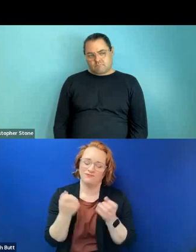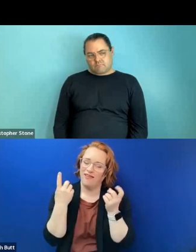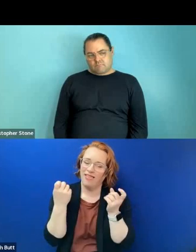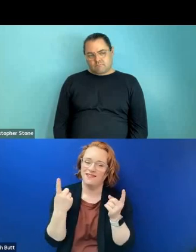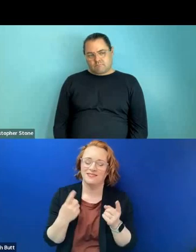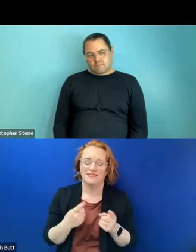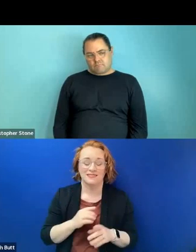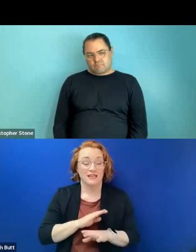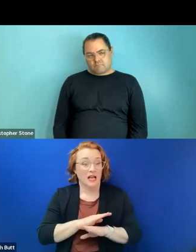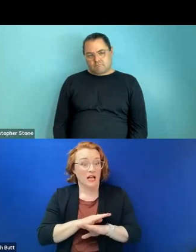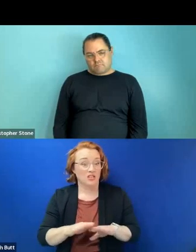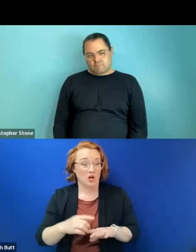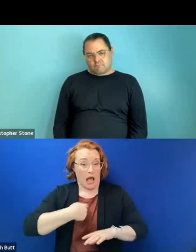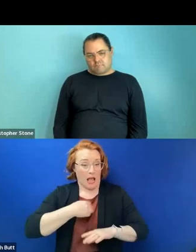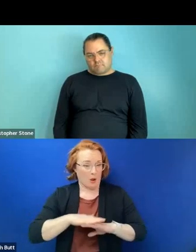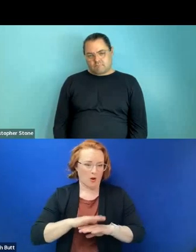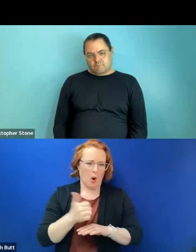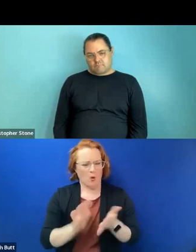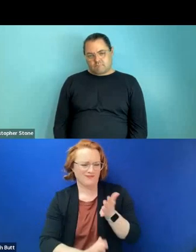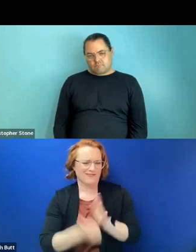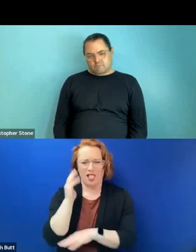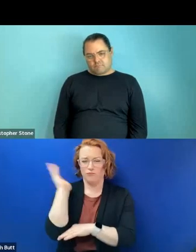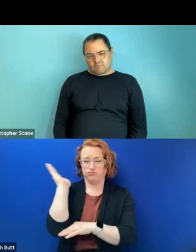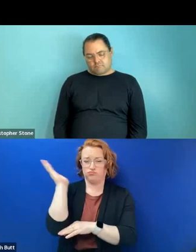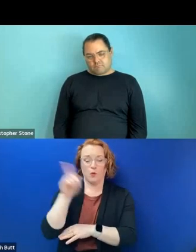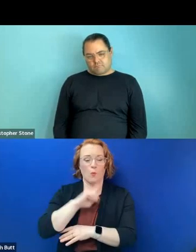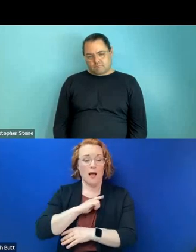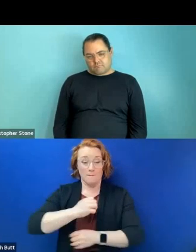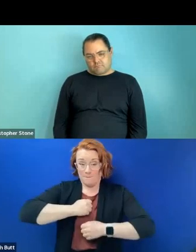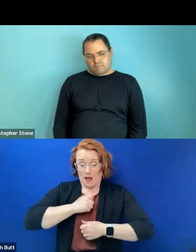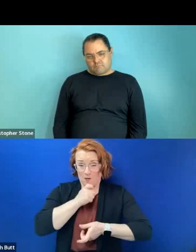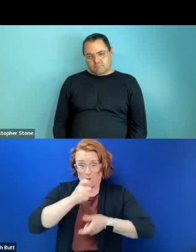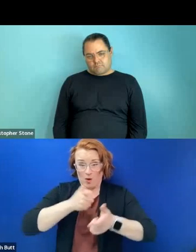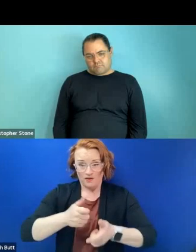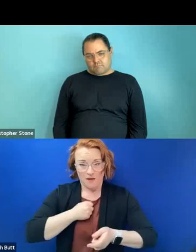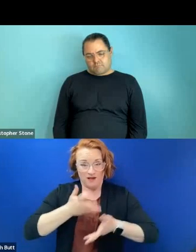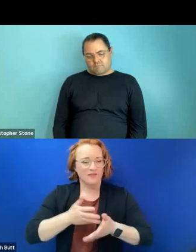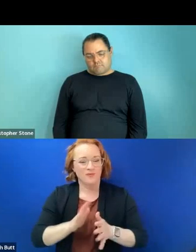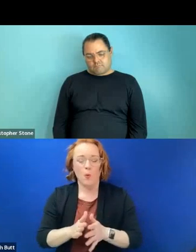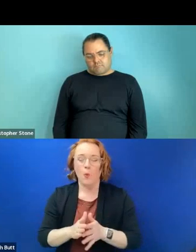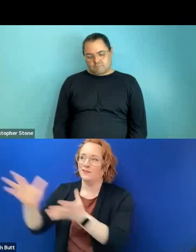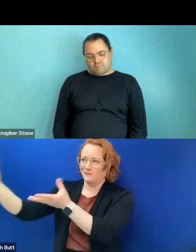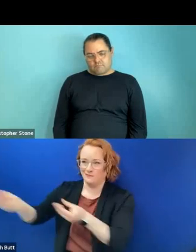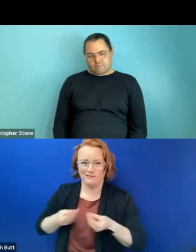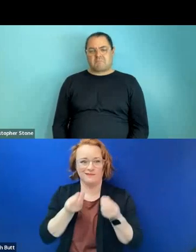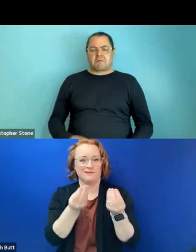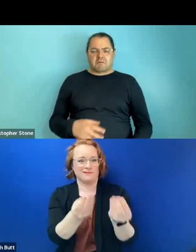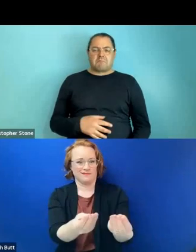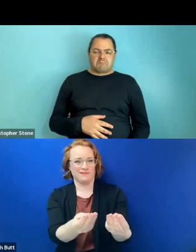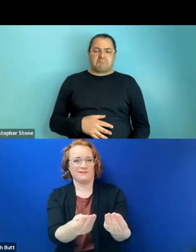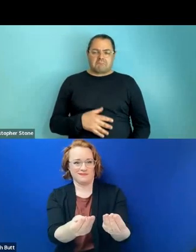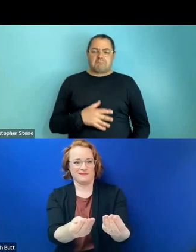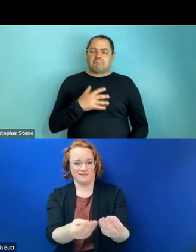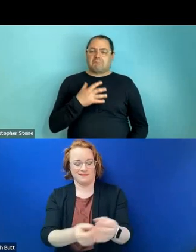realize. You don't have to be a good public speaker because it's not your words that are coming out of your mouth, it's somebody else's. Sure. So from